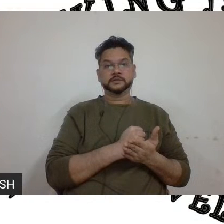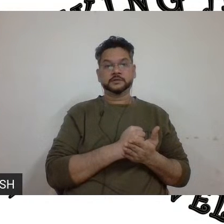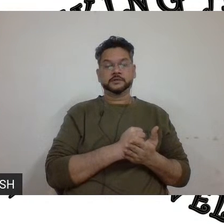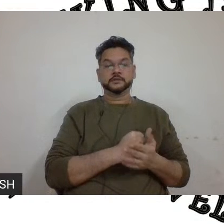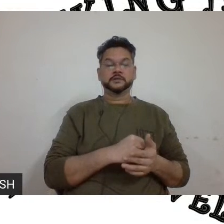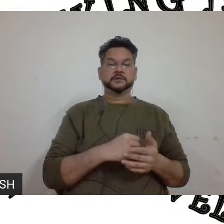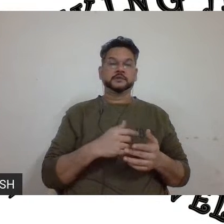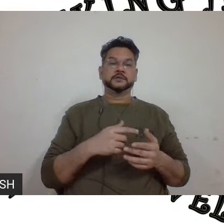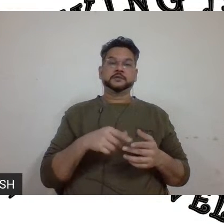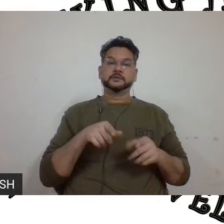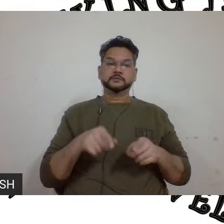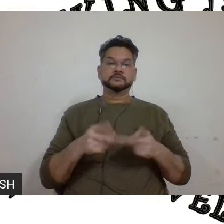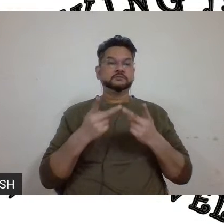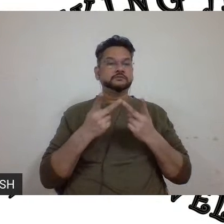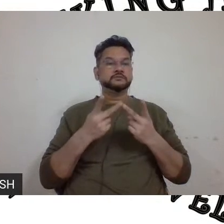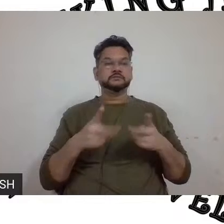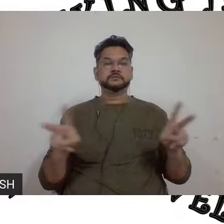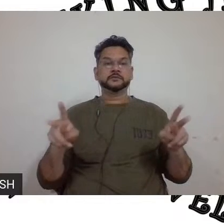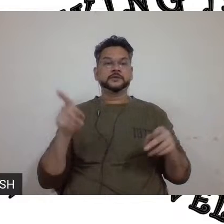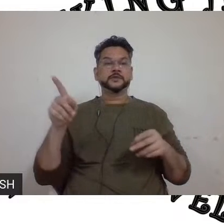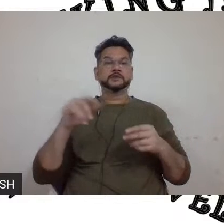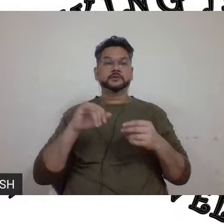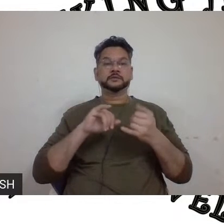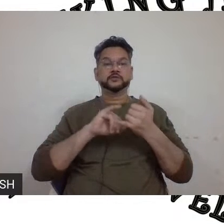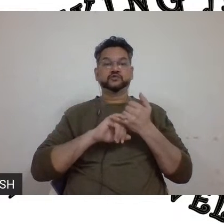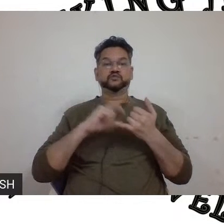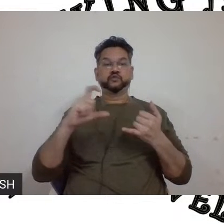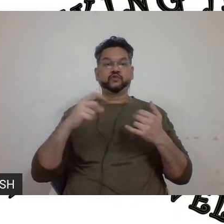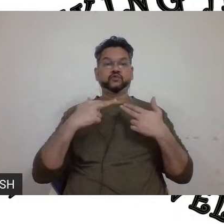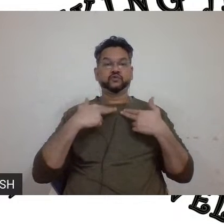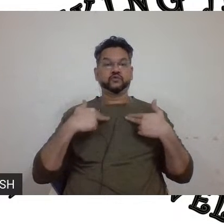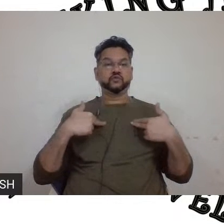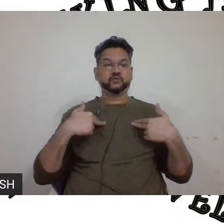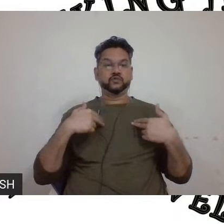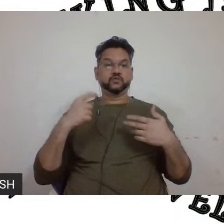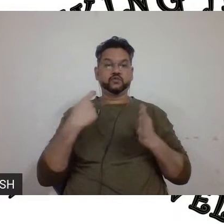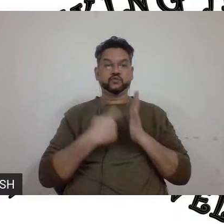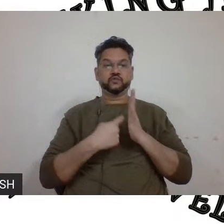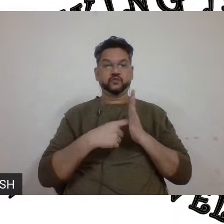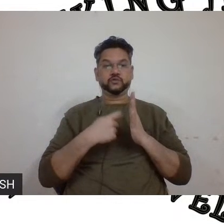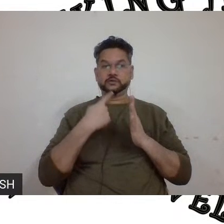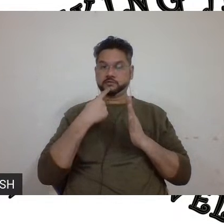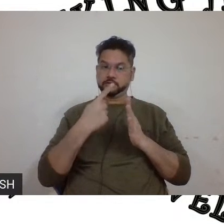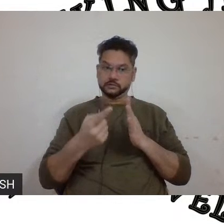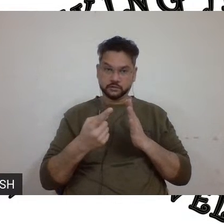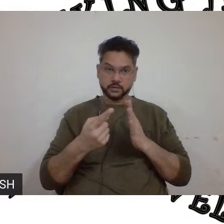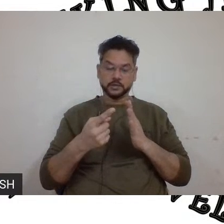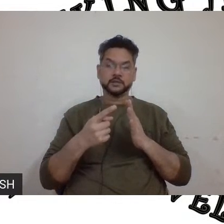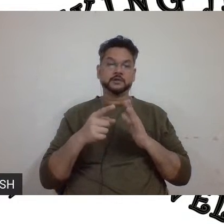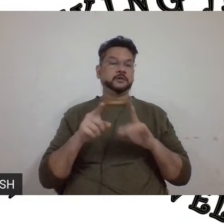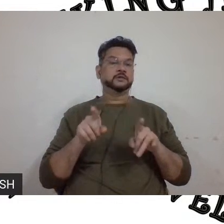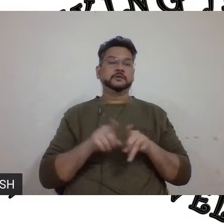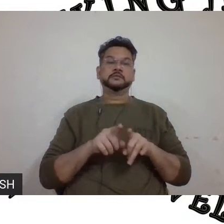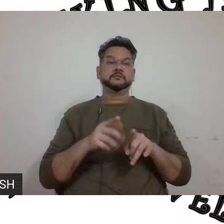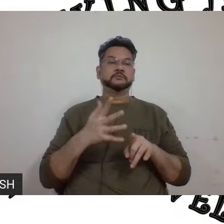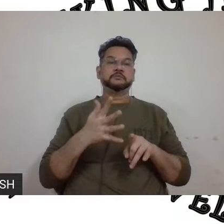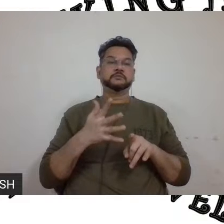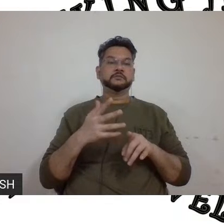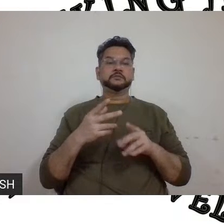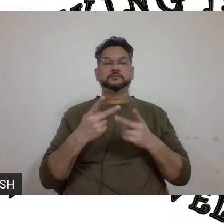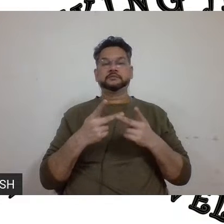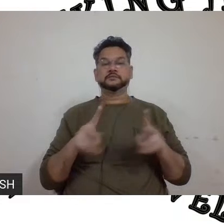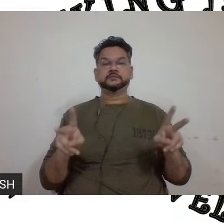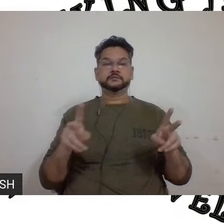is just the violation of the Supreme Court guideline as well as the other guideline issued time to time by MSJ